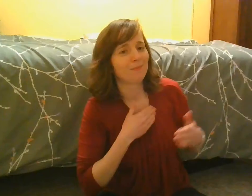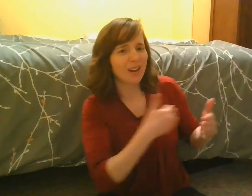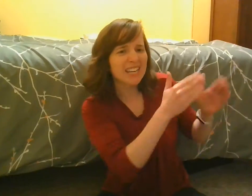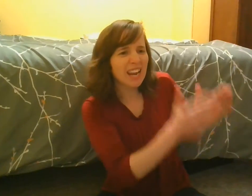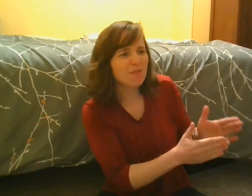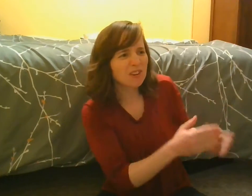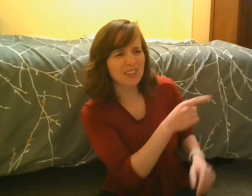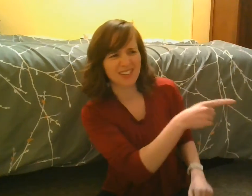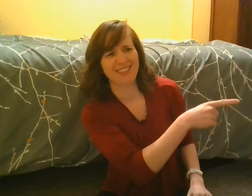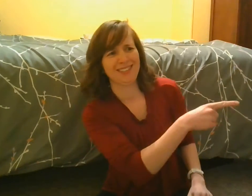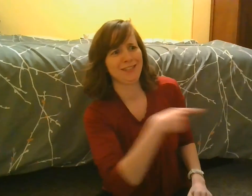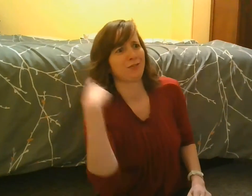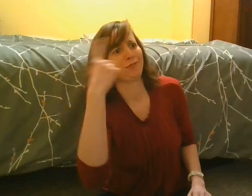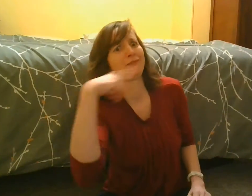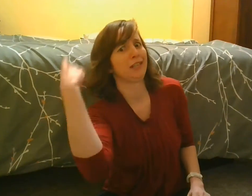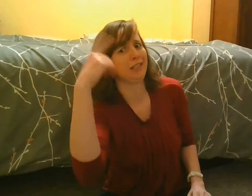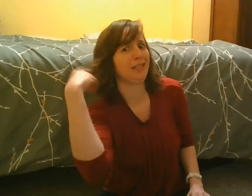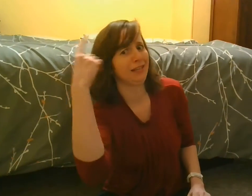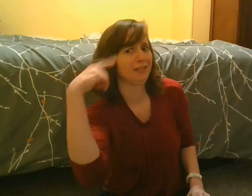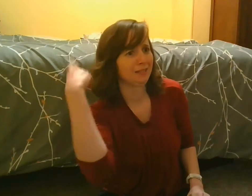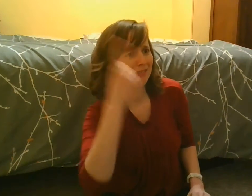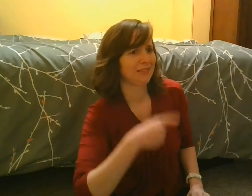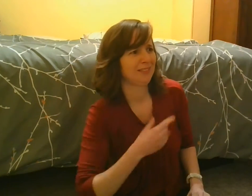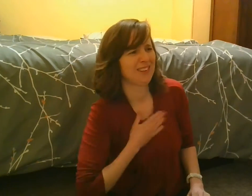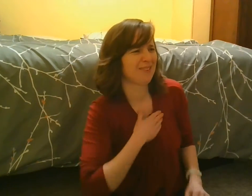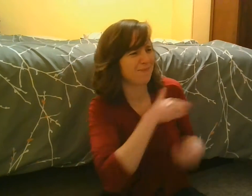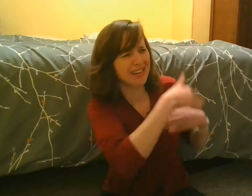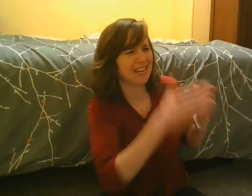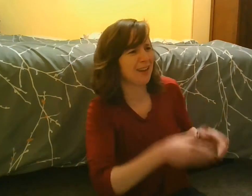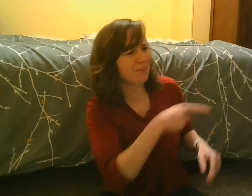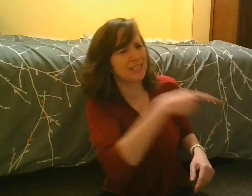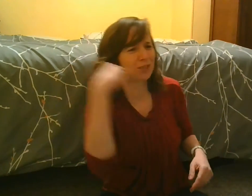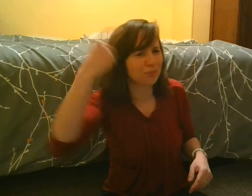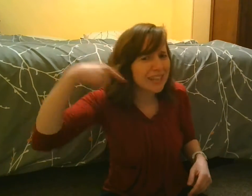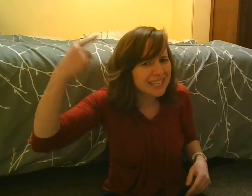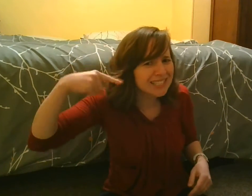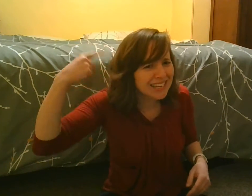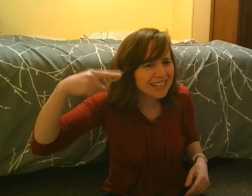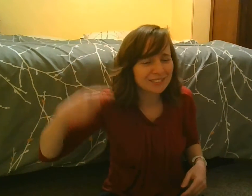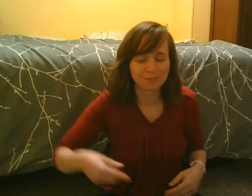My neighbor, he's crazy. My neighbor, he's crazy.